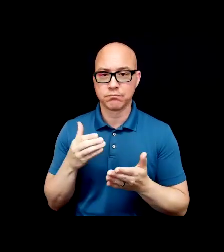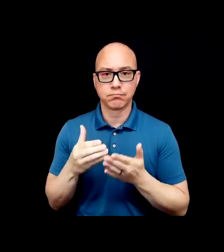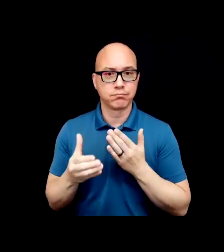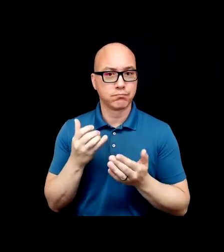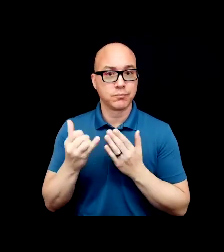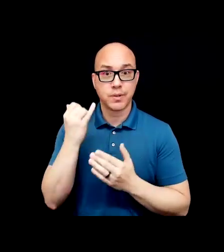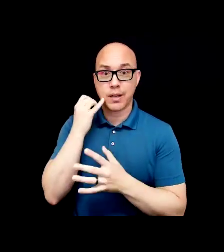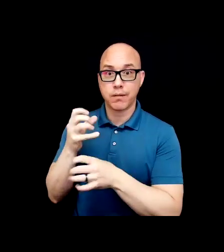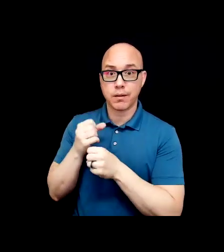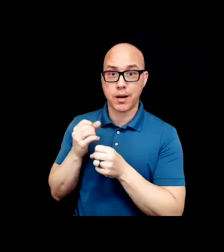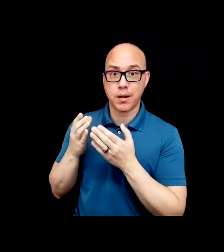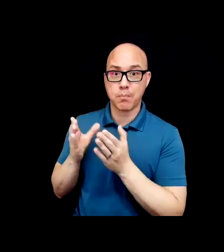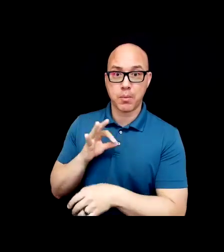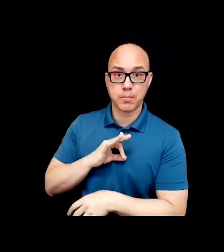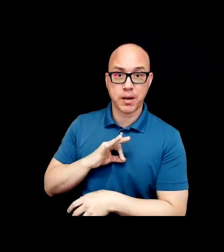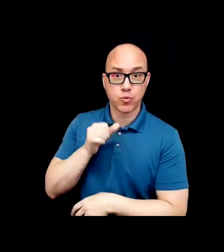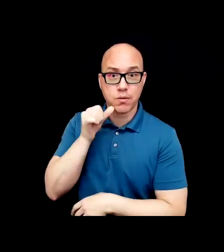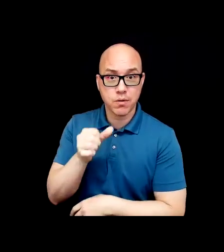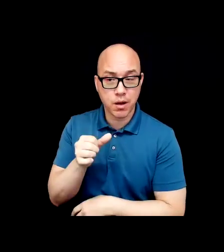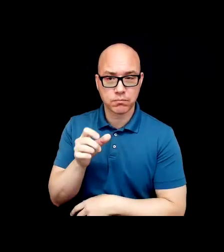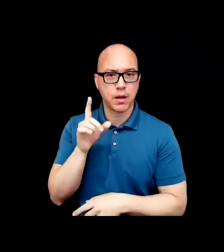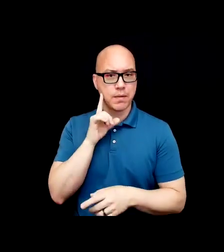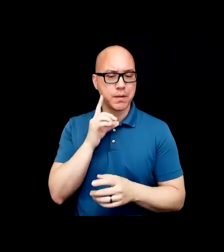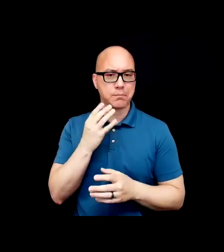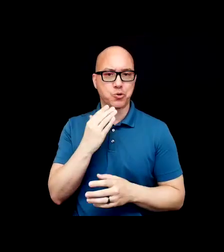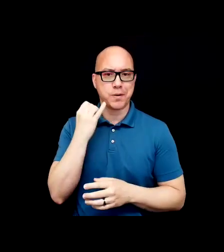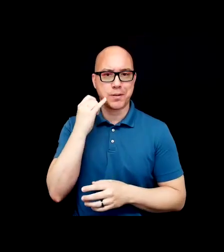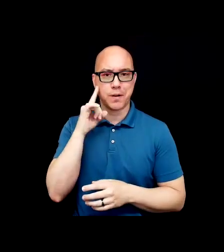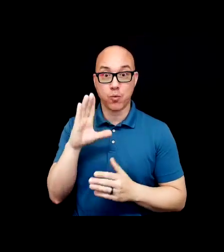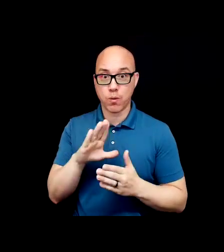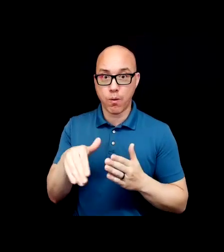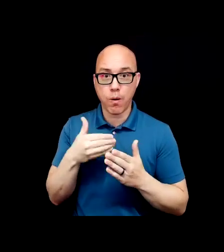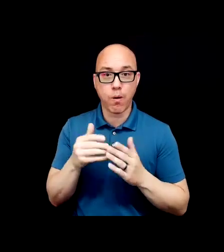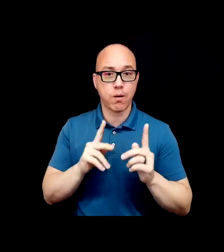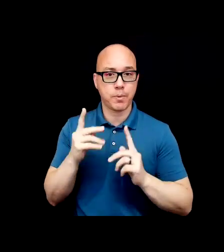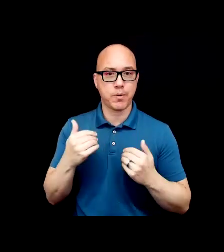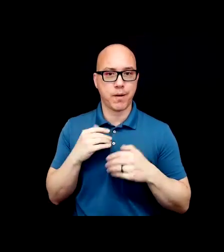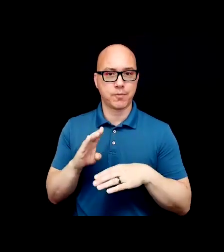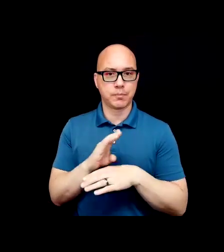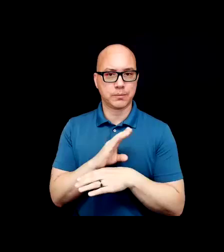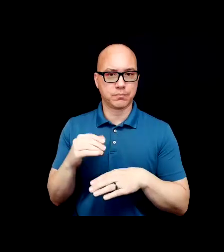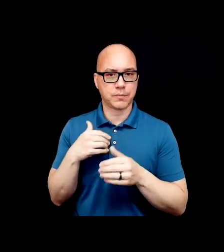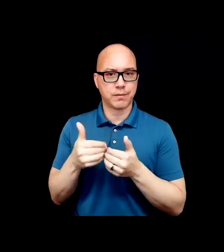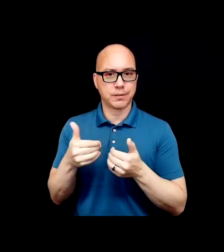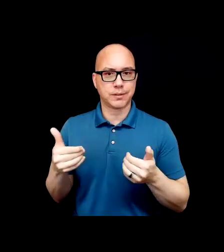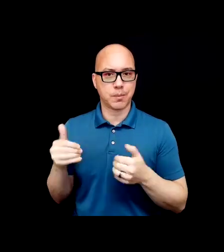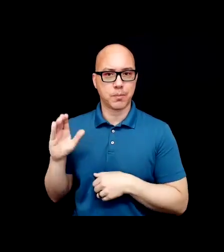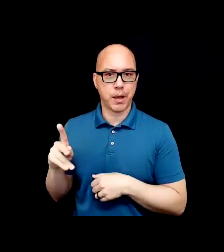receiving public benefits or not, that's important for all people who are self-employed or have a business to do, have a separate bank account.